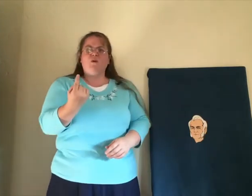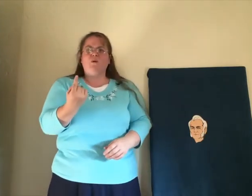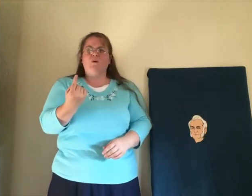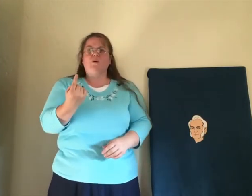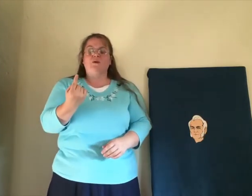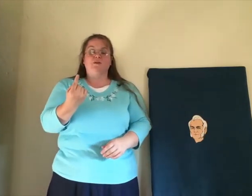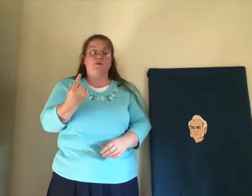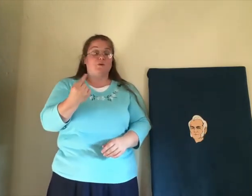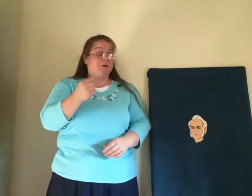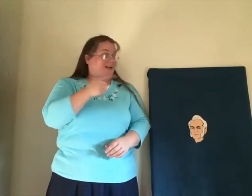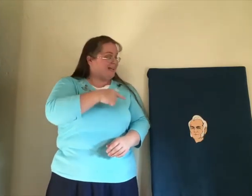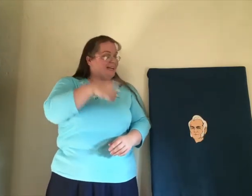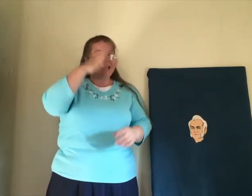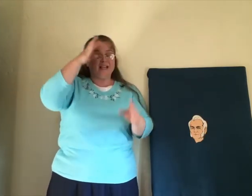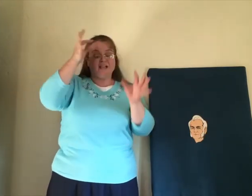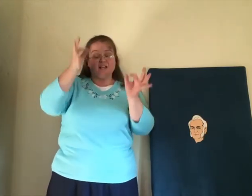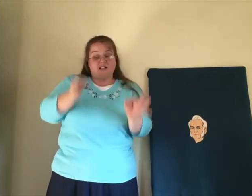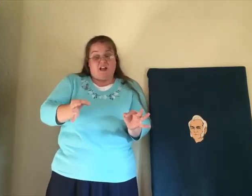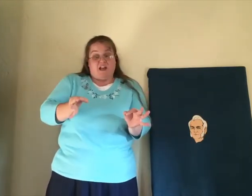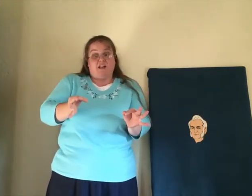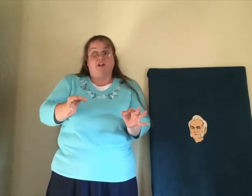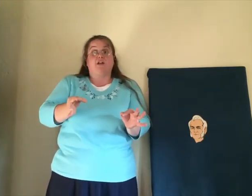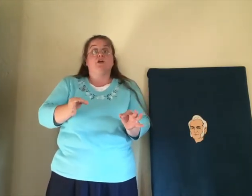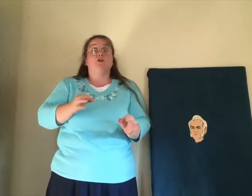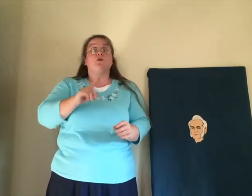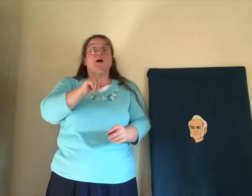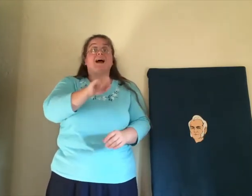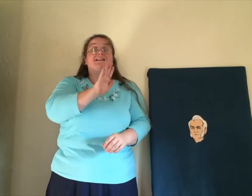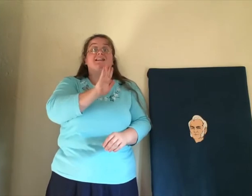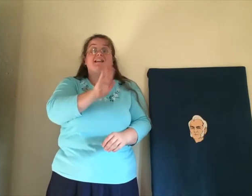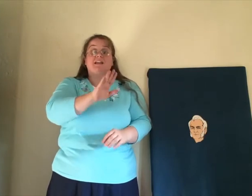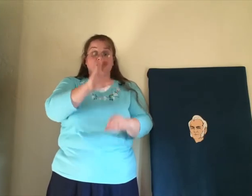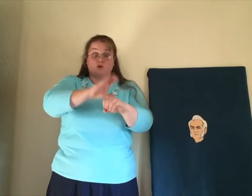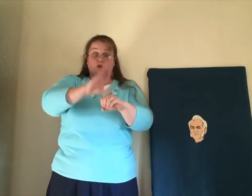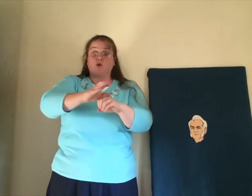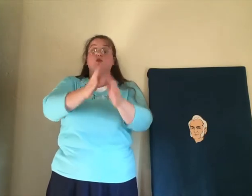many children? He was alone.